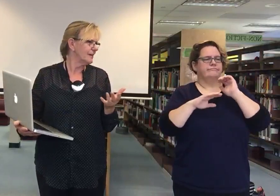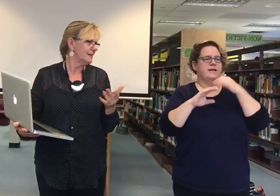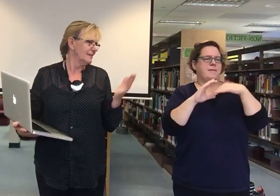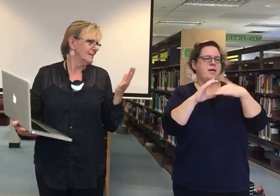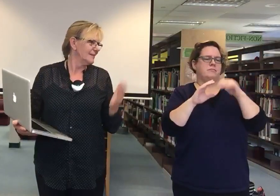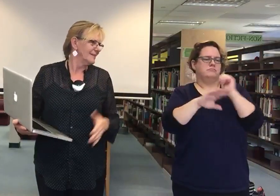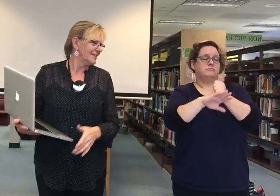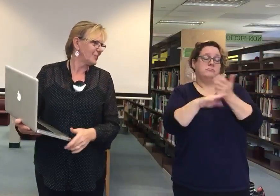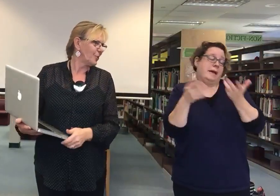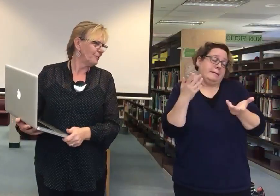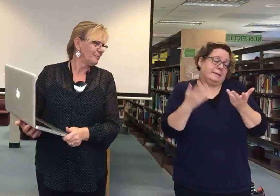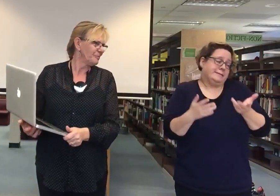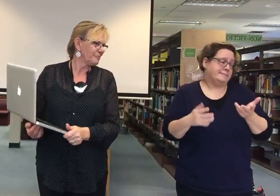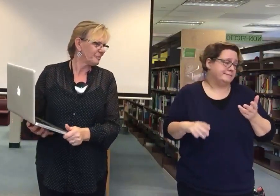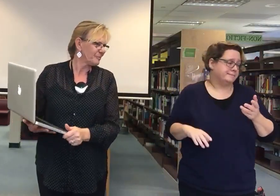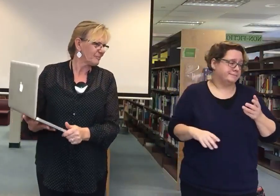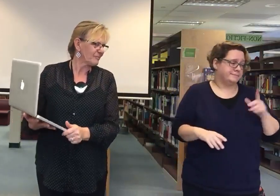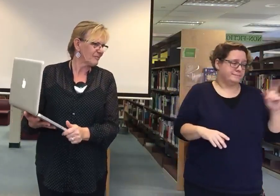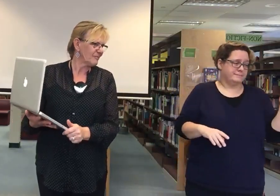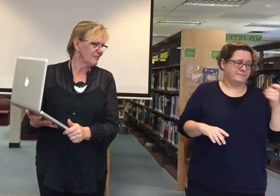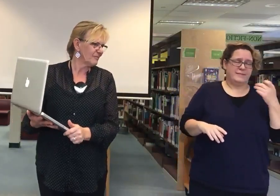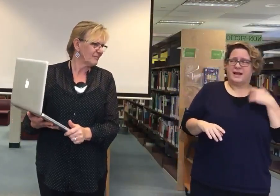work. So,